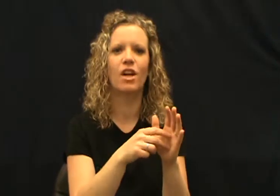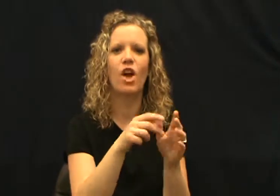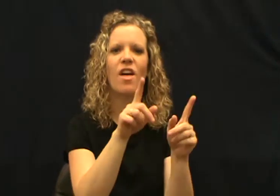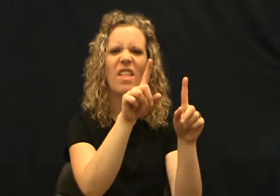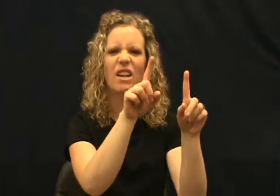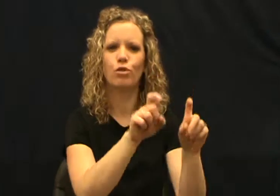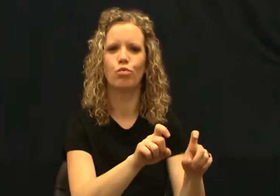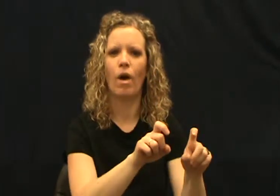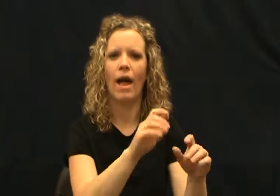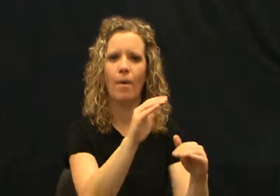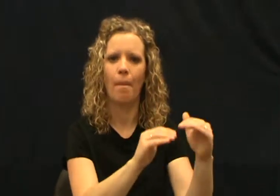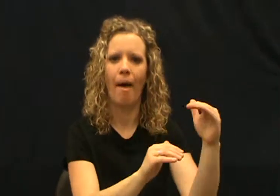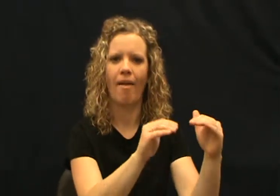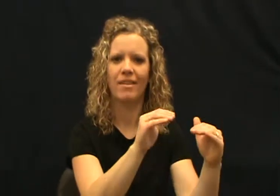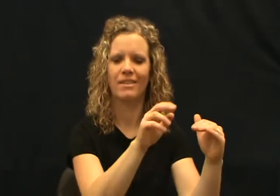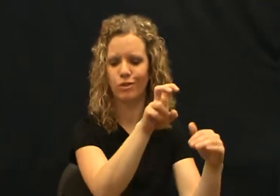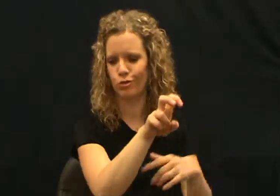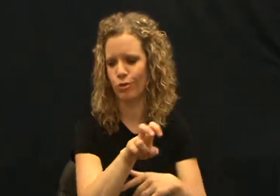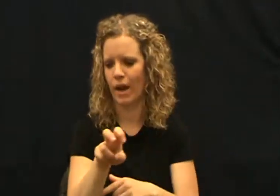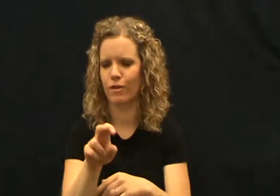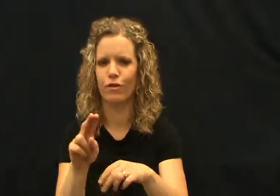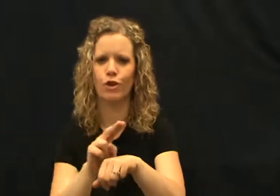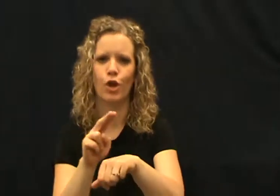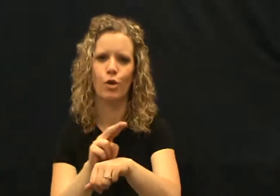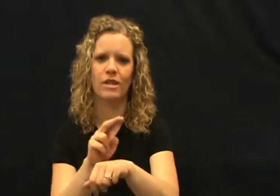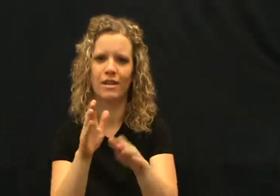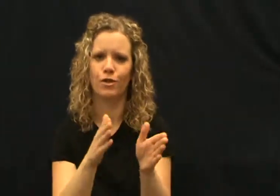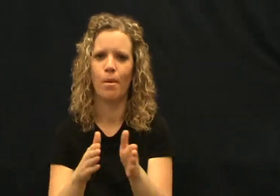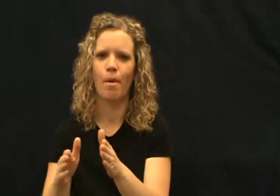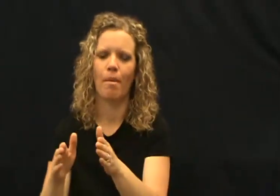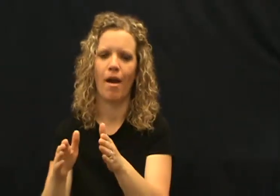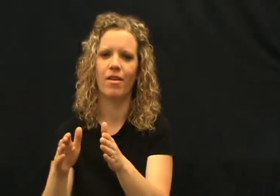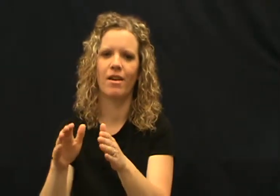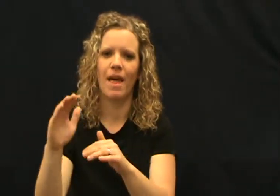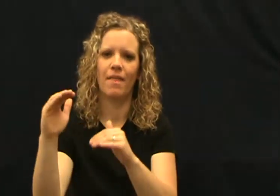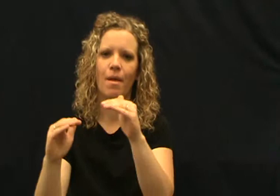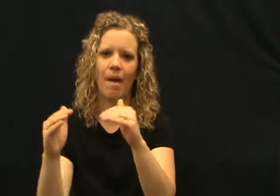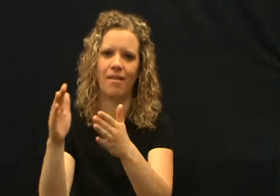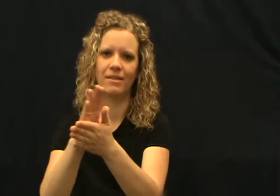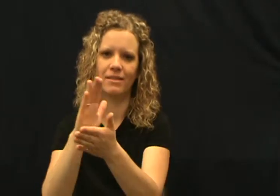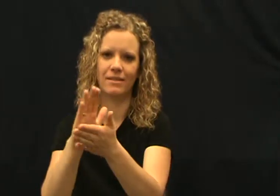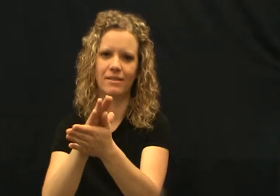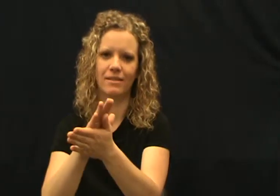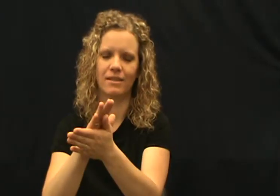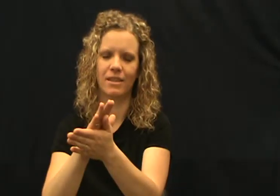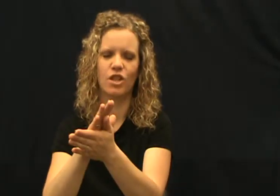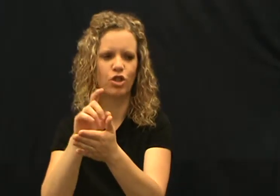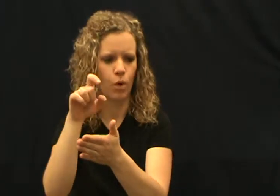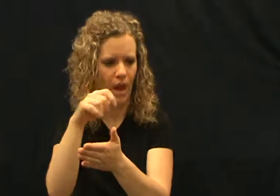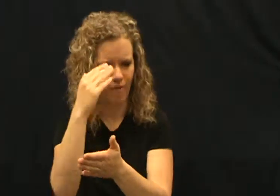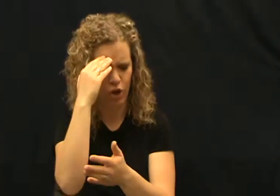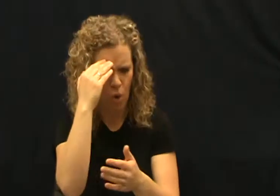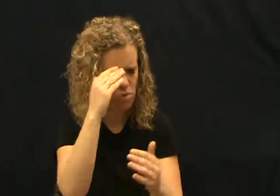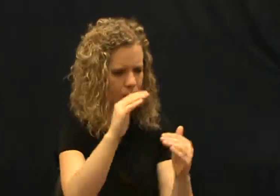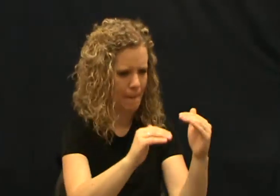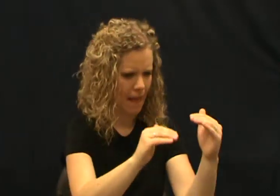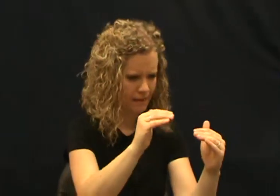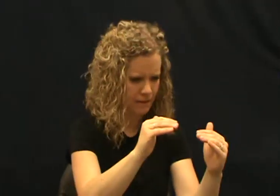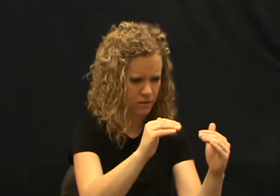financial statements. For this balance sheet, that means we have to know which of those accounts in that trial balance we need to include in the balance